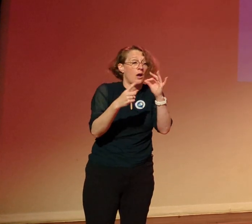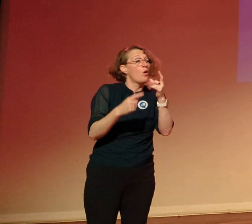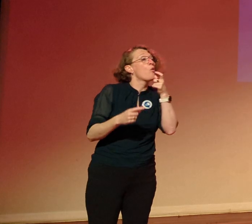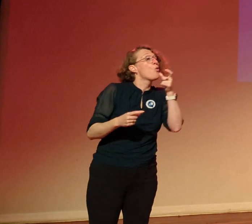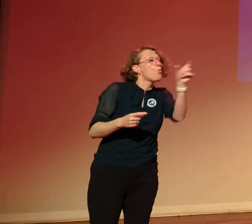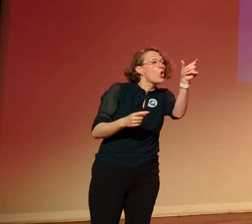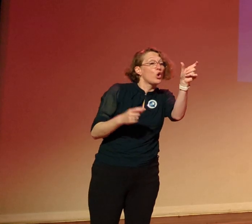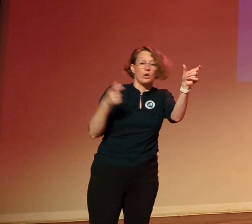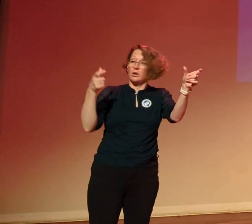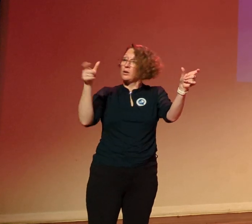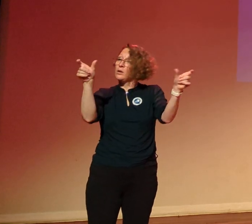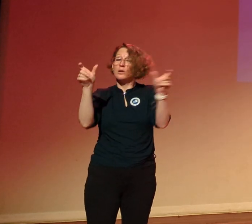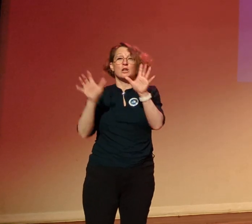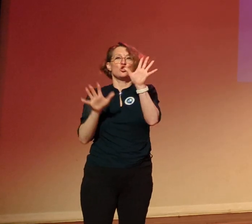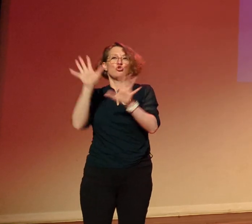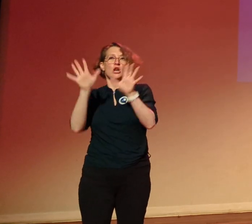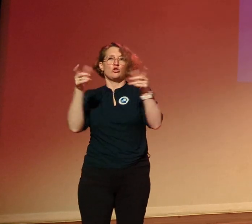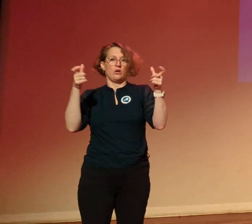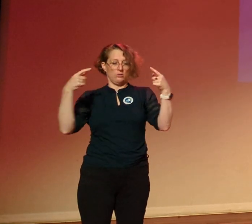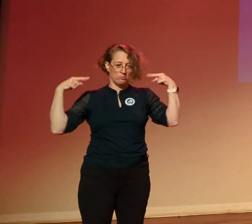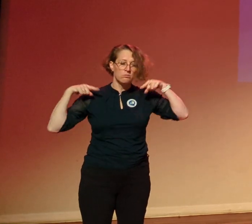co-occur with a gesture.